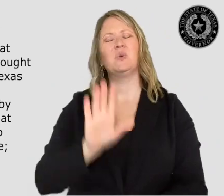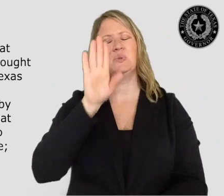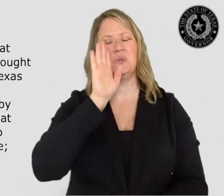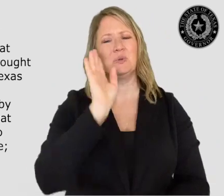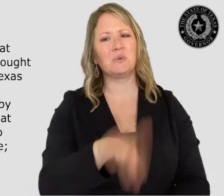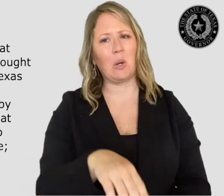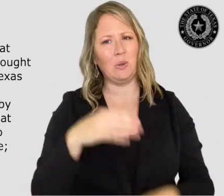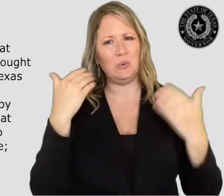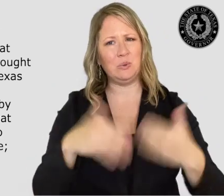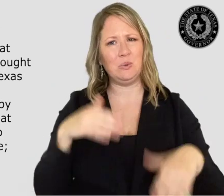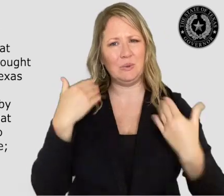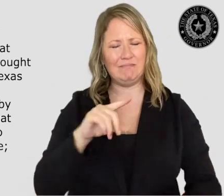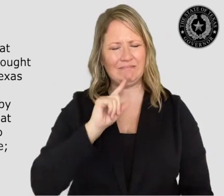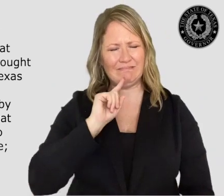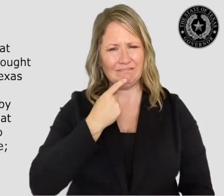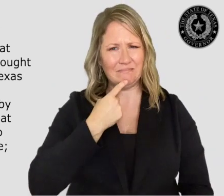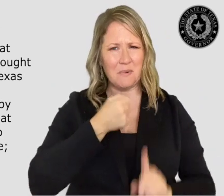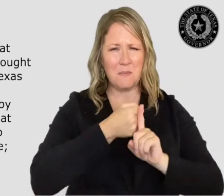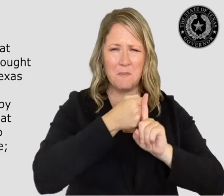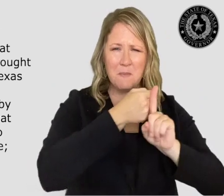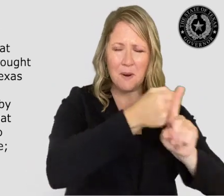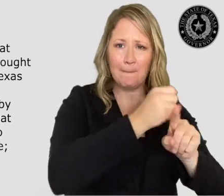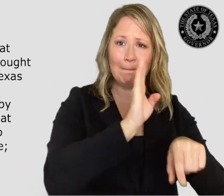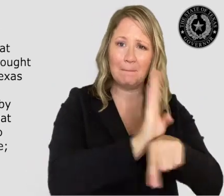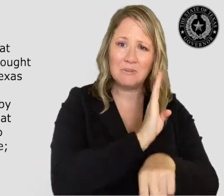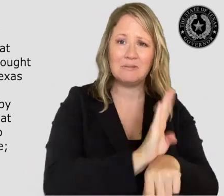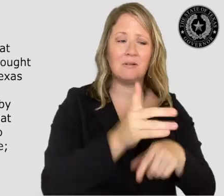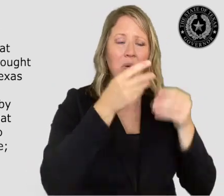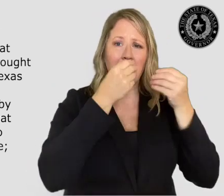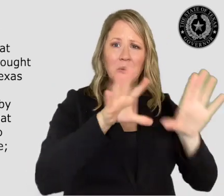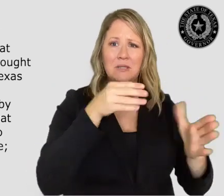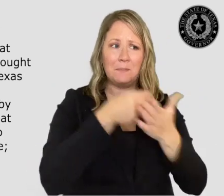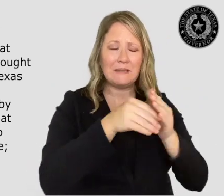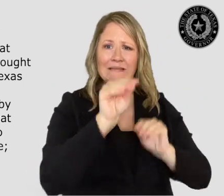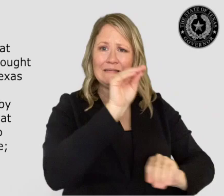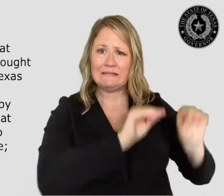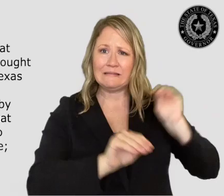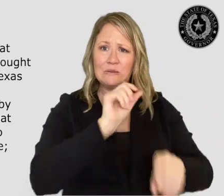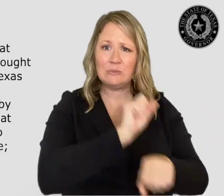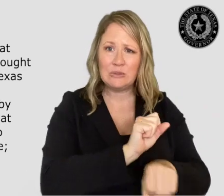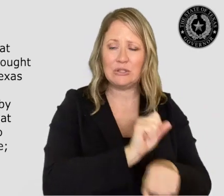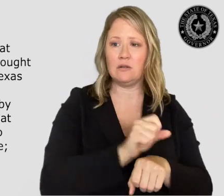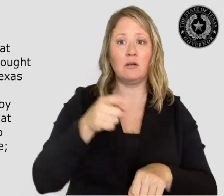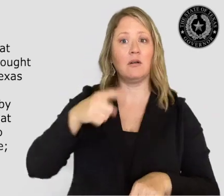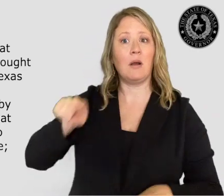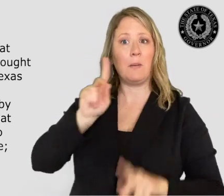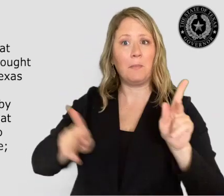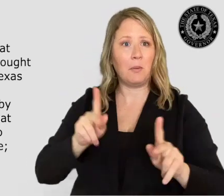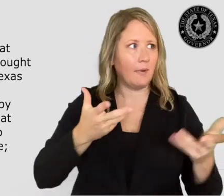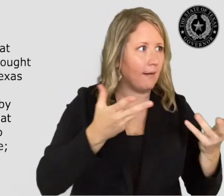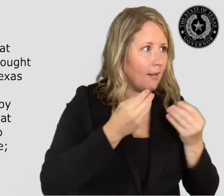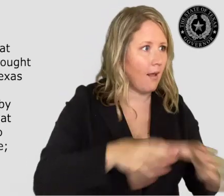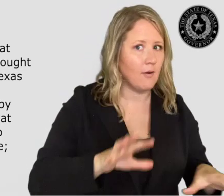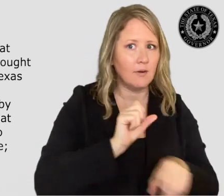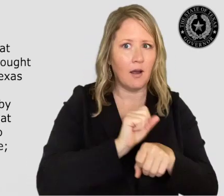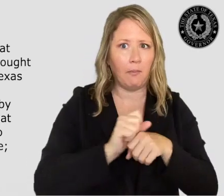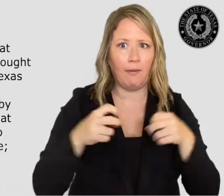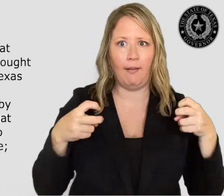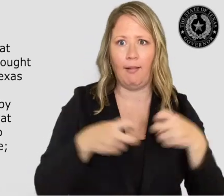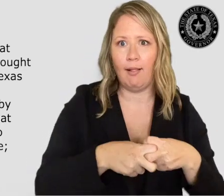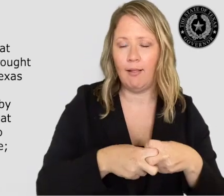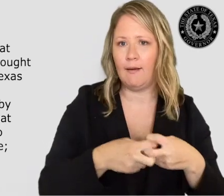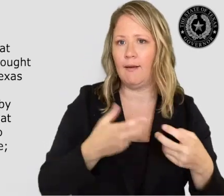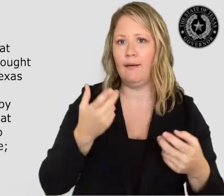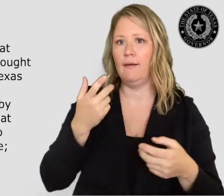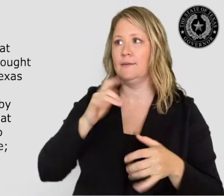persist in certain areas, but also that COVID-19 had wrought havoc on many Texas businesses and workers affected